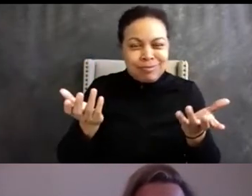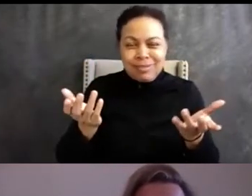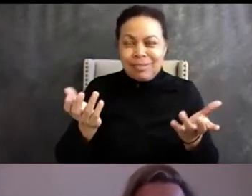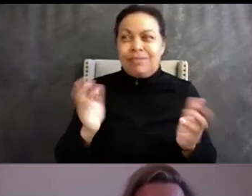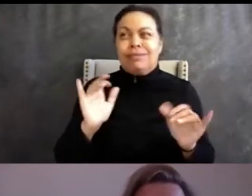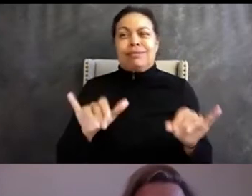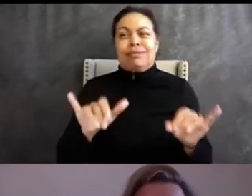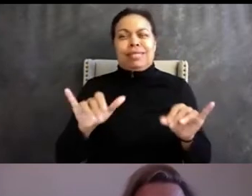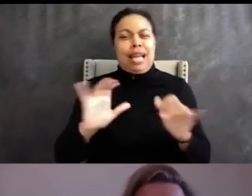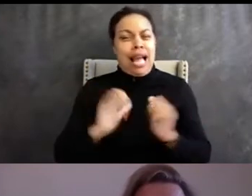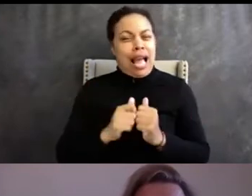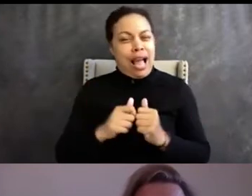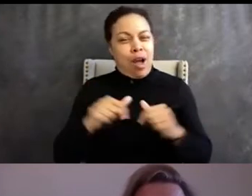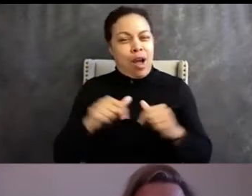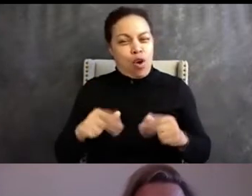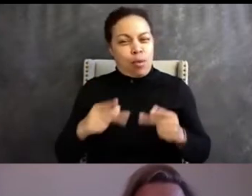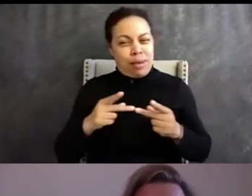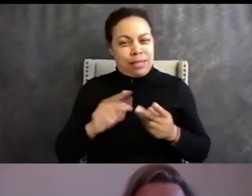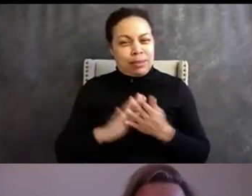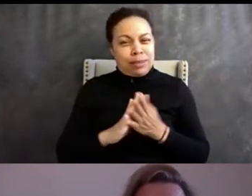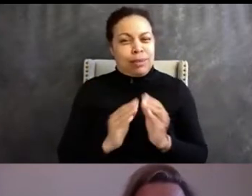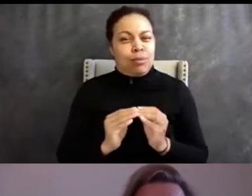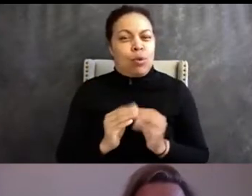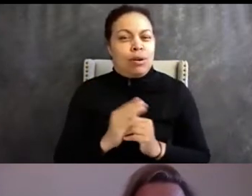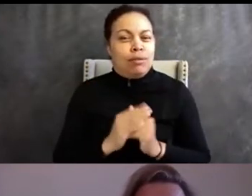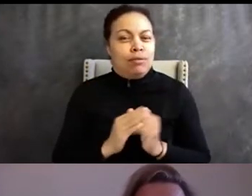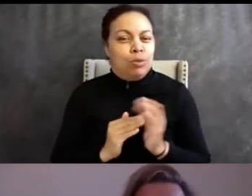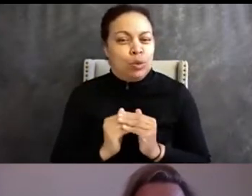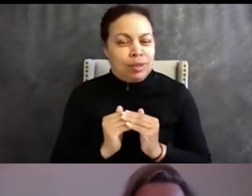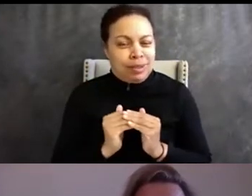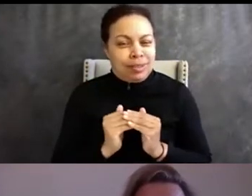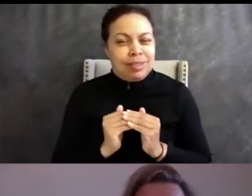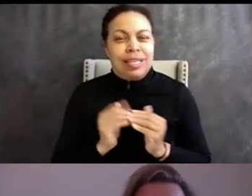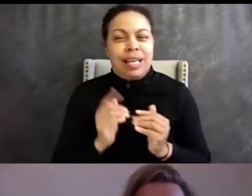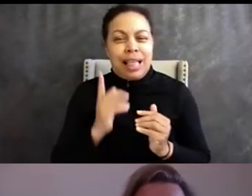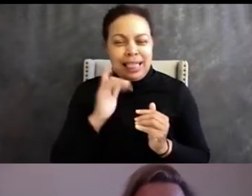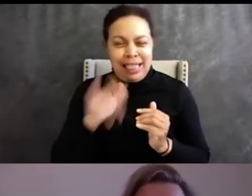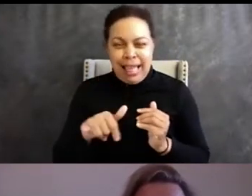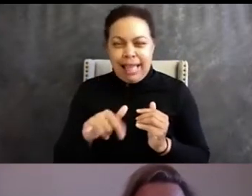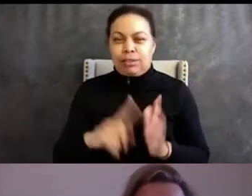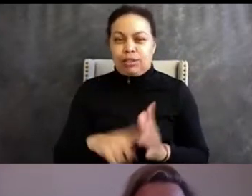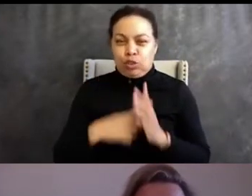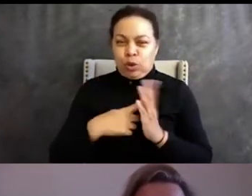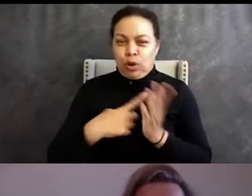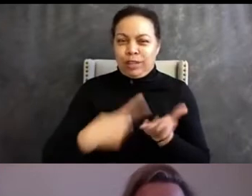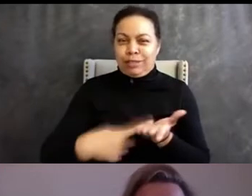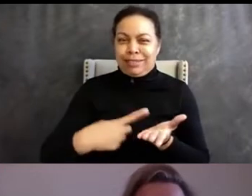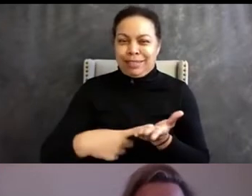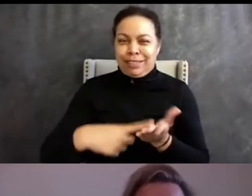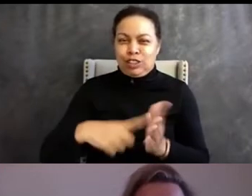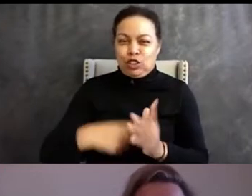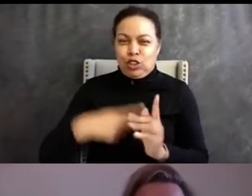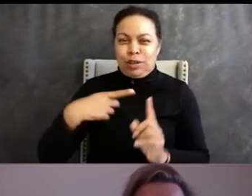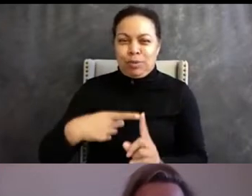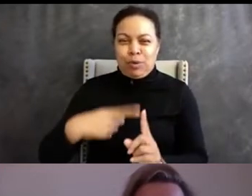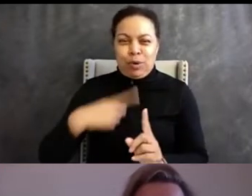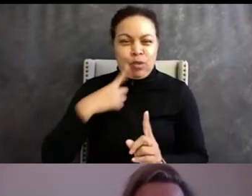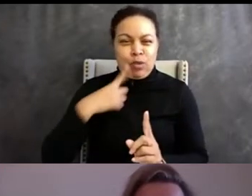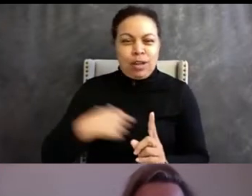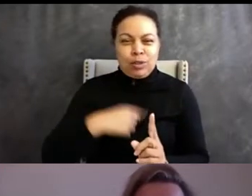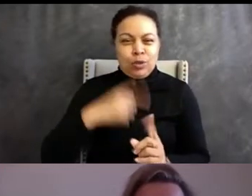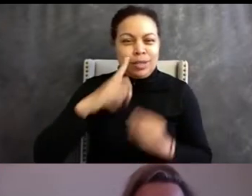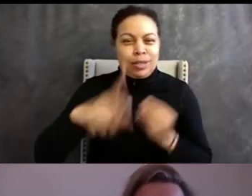space more comfortable? Thinking about how this is a jumping off point to thinking about universal